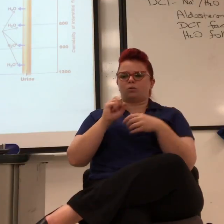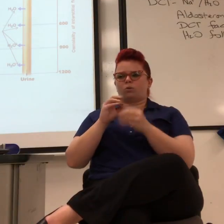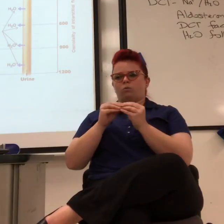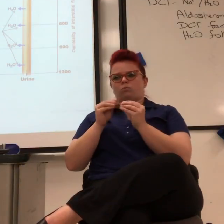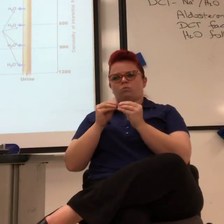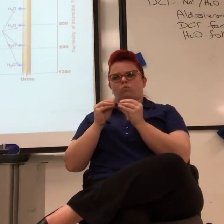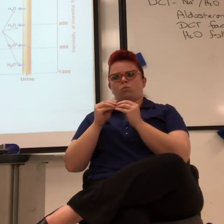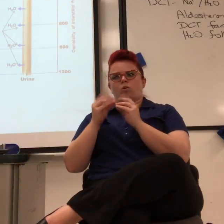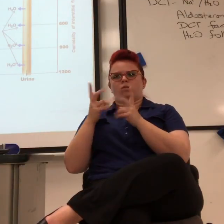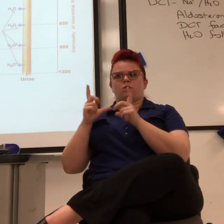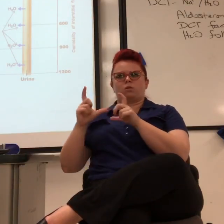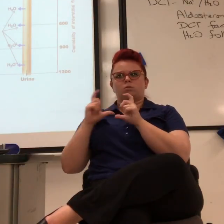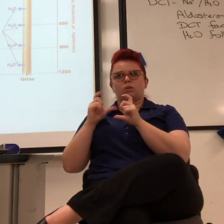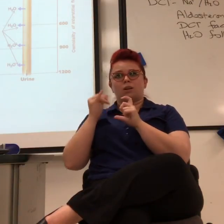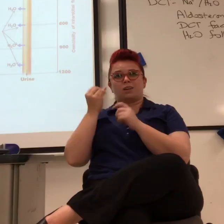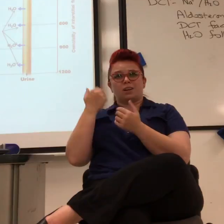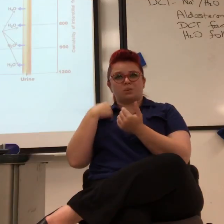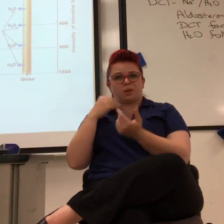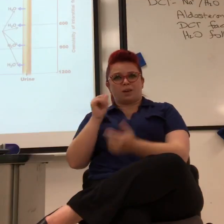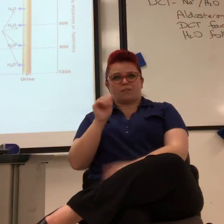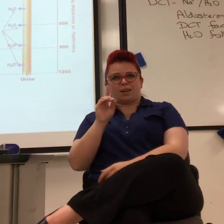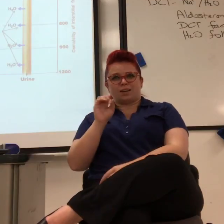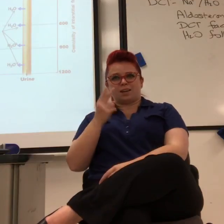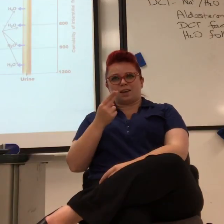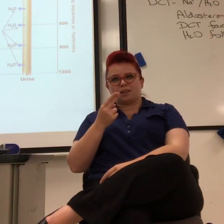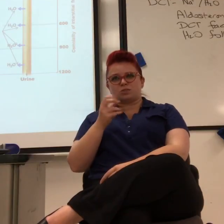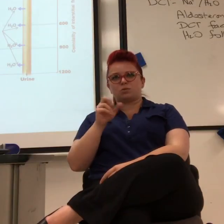ADH present or not. In the presence of